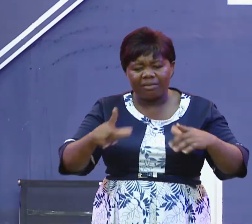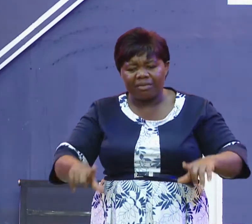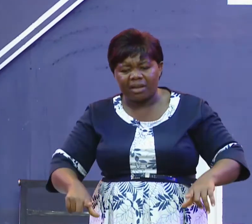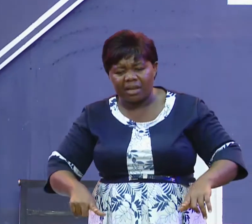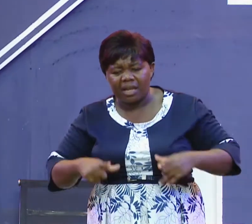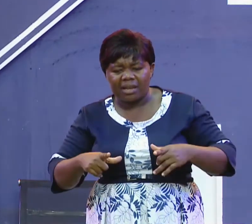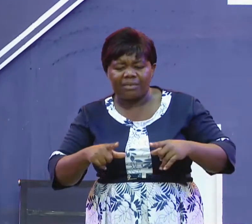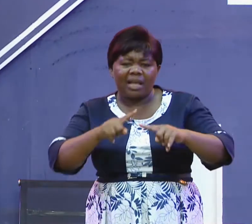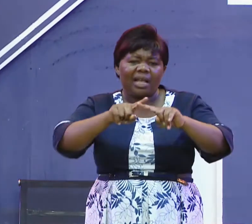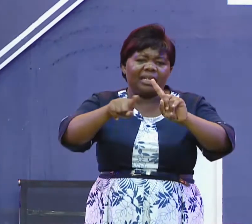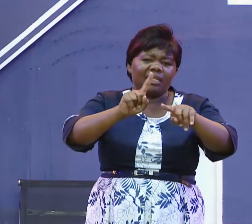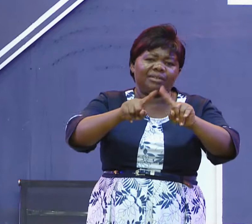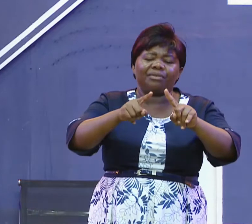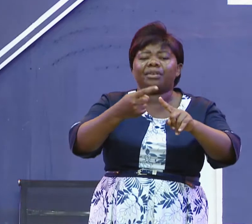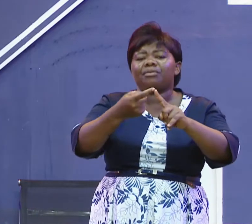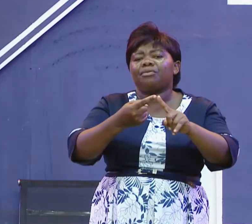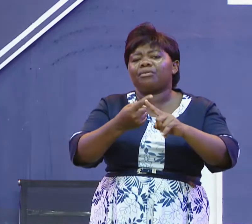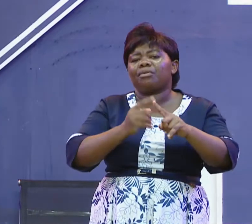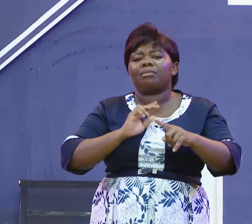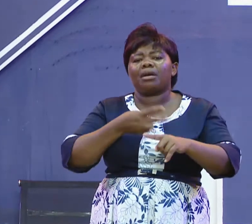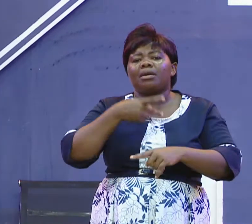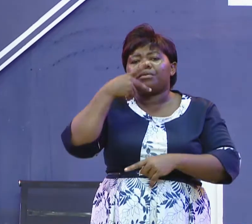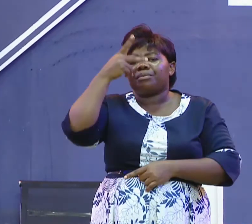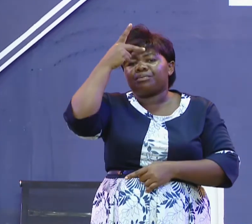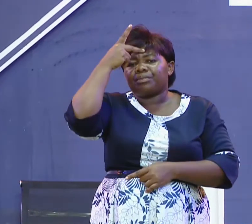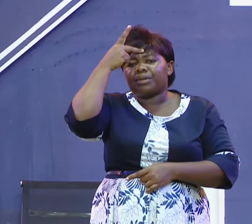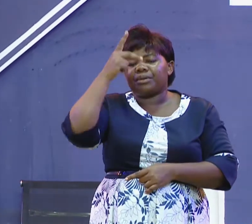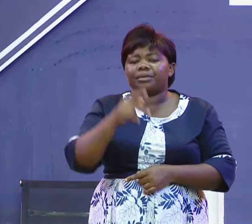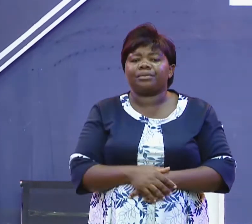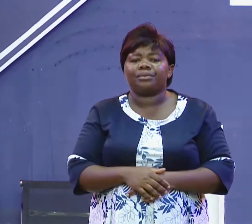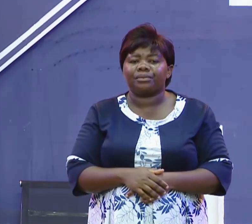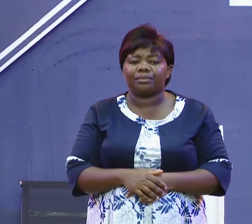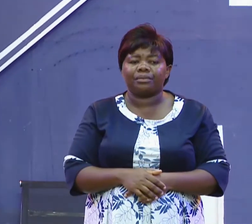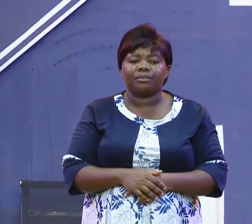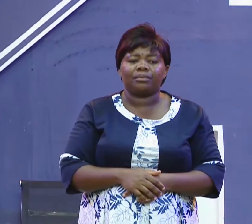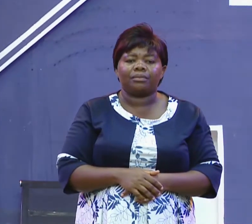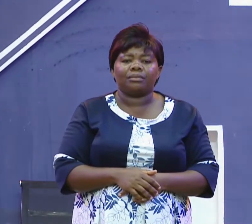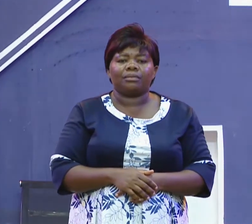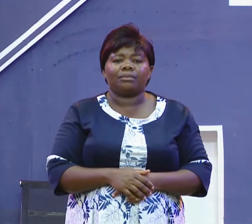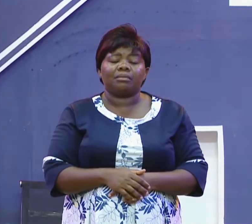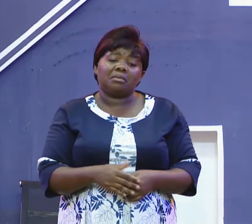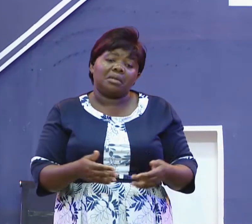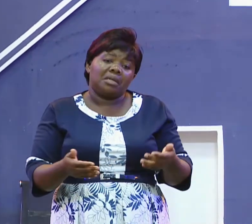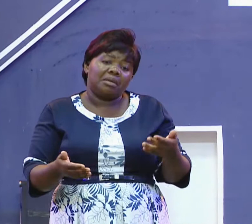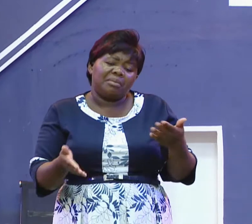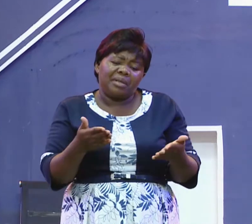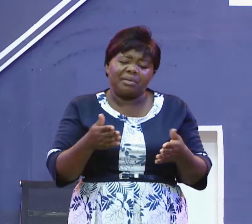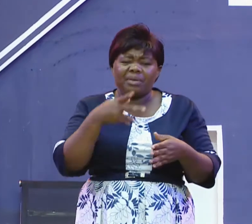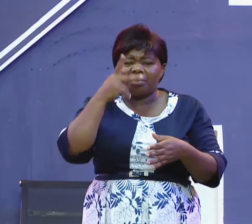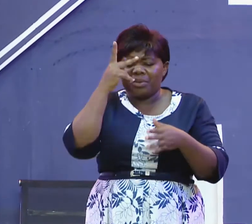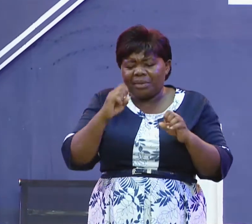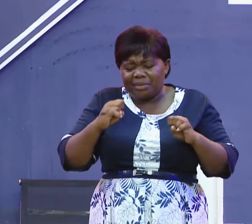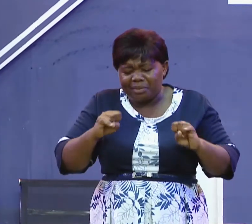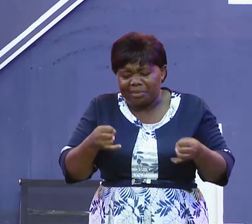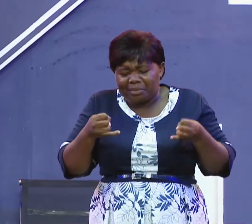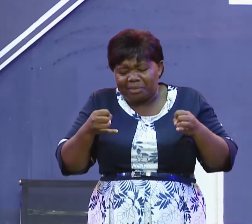obwawukanako ku bw'abazadde baffe. And we have a life that a little bit is different from our parents. Probably